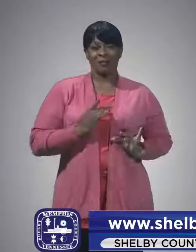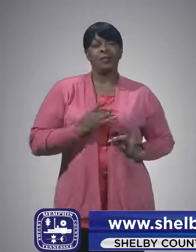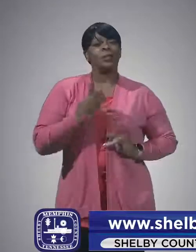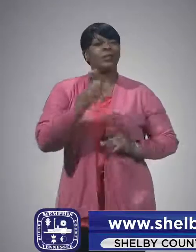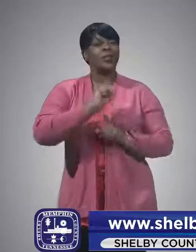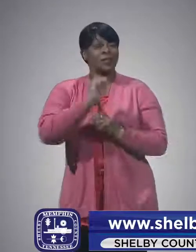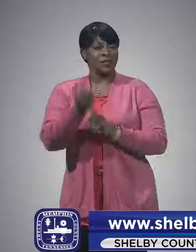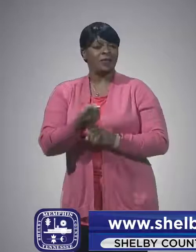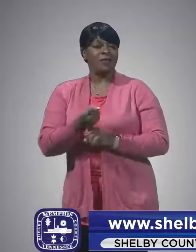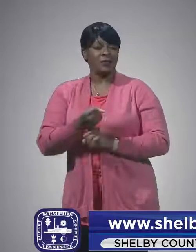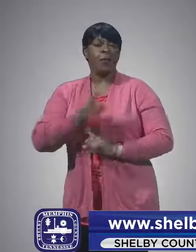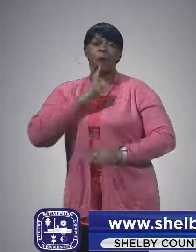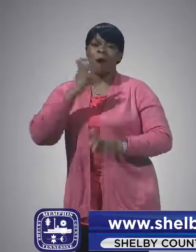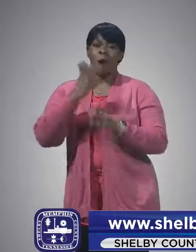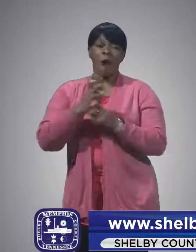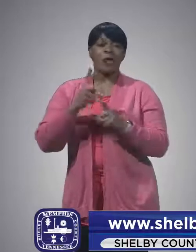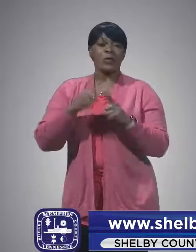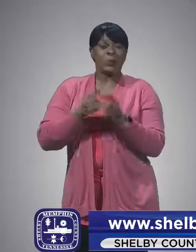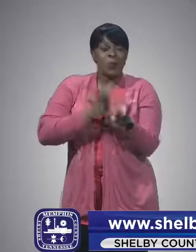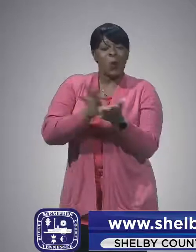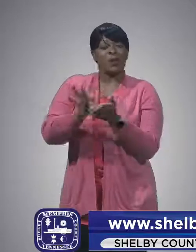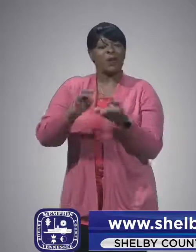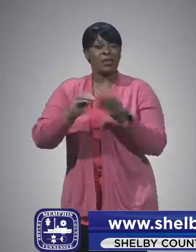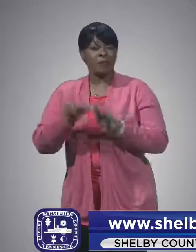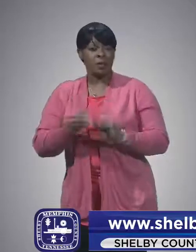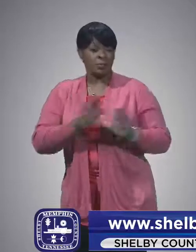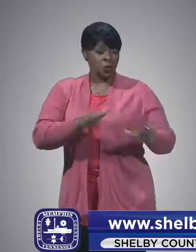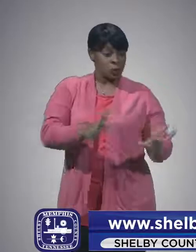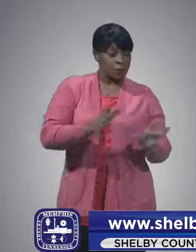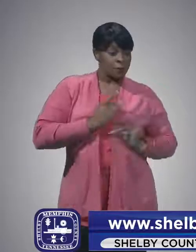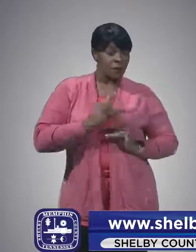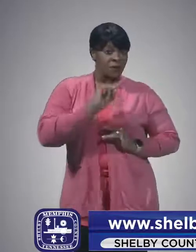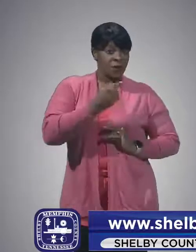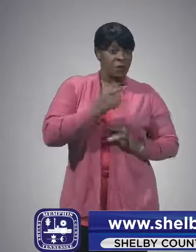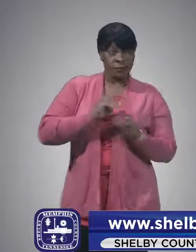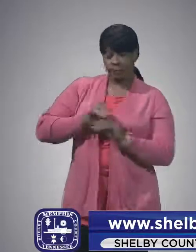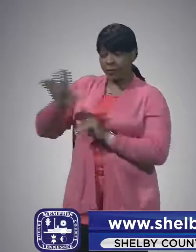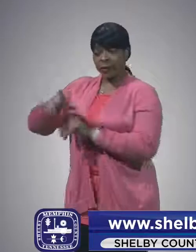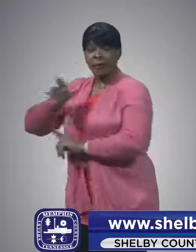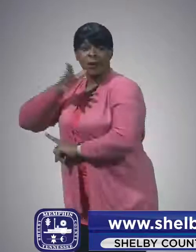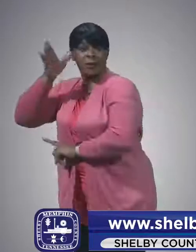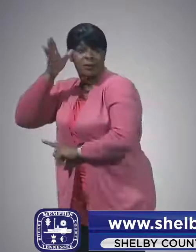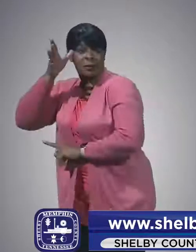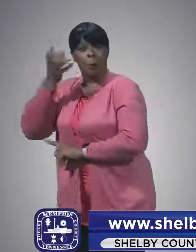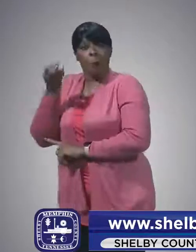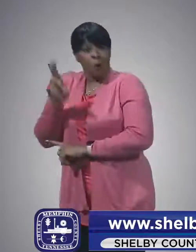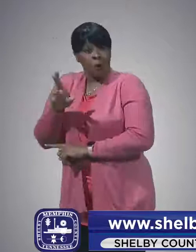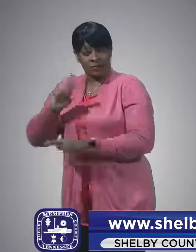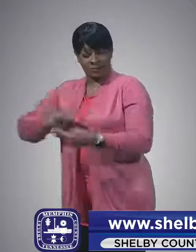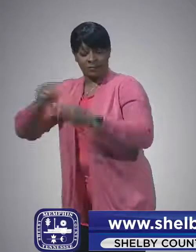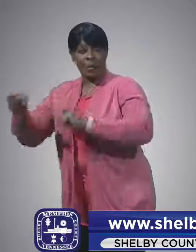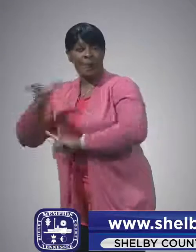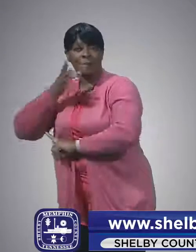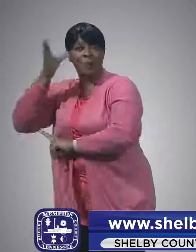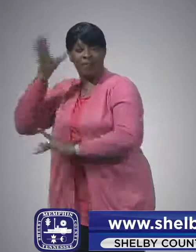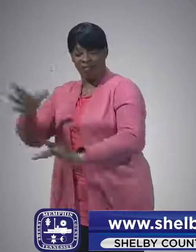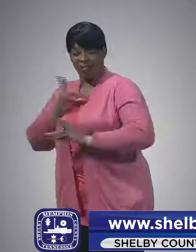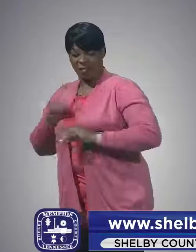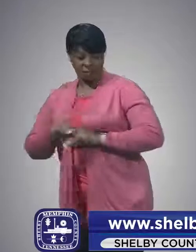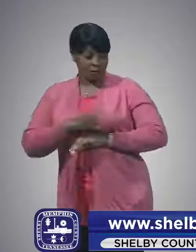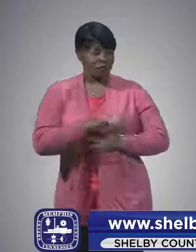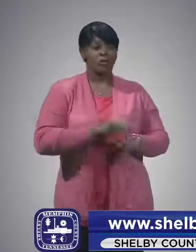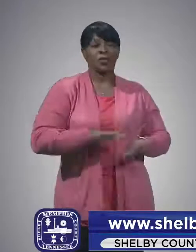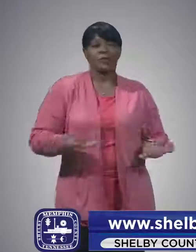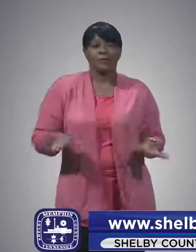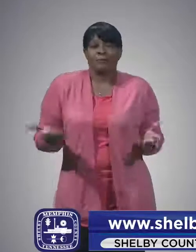situations where it's hard to quantify. Are the children getting it first and passing it on to their parents, or are the parents getting it first and